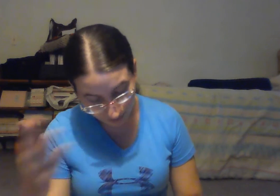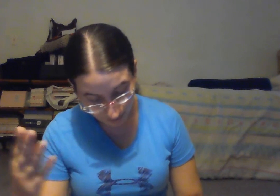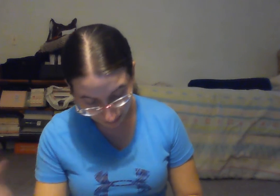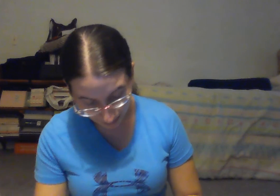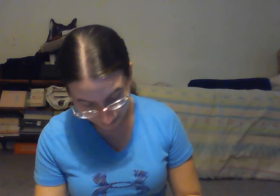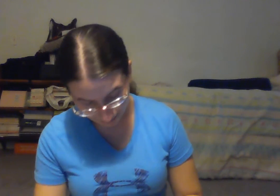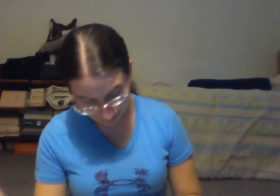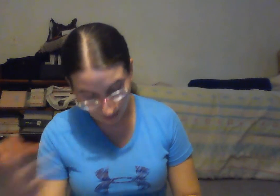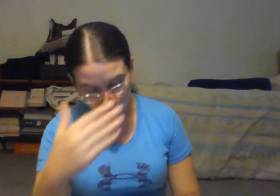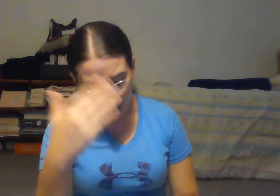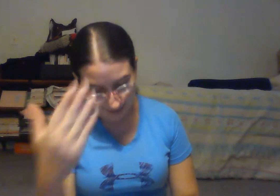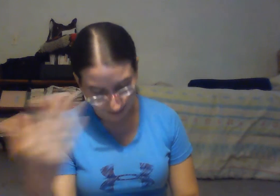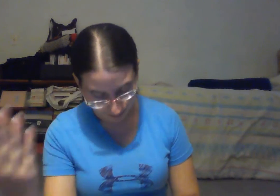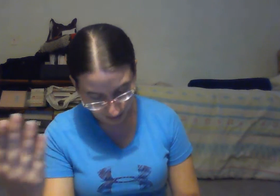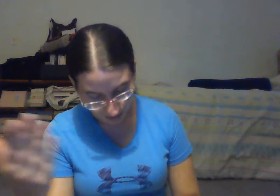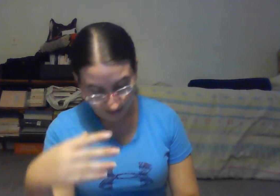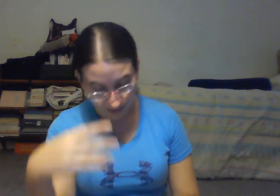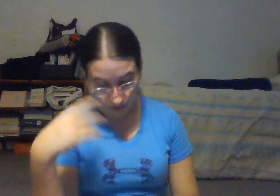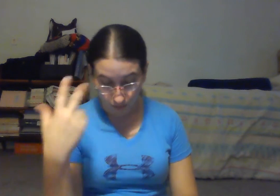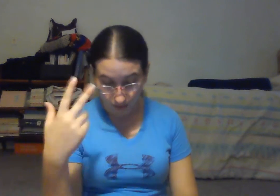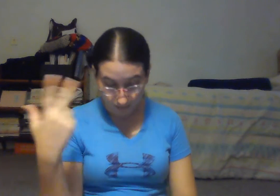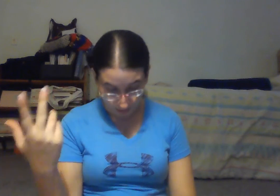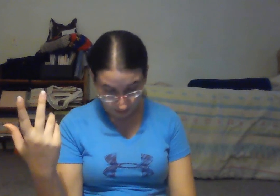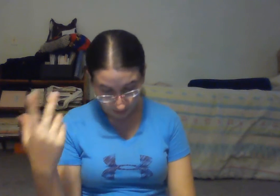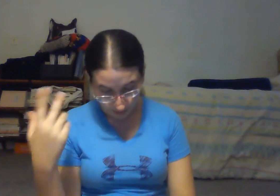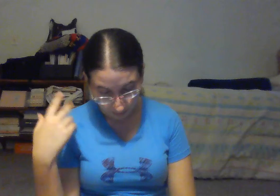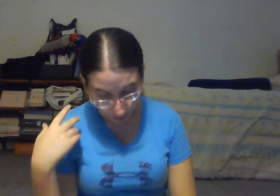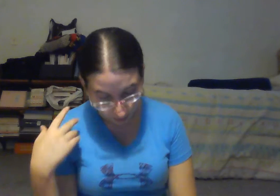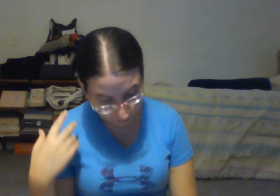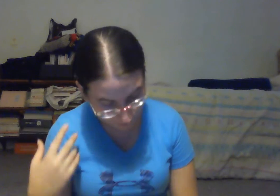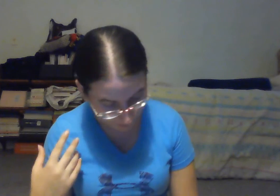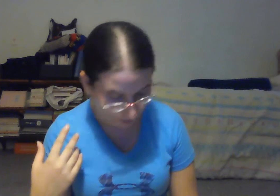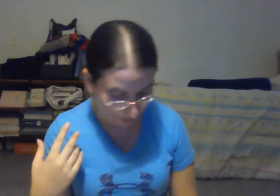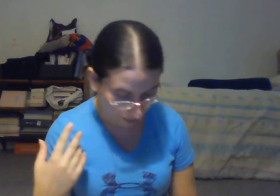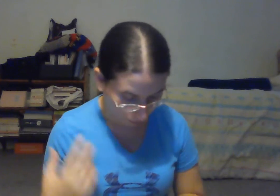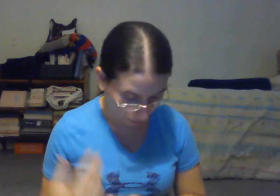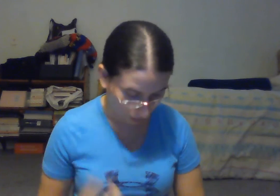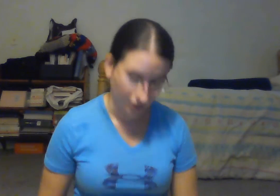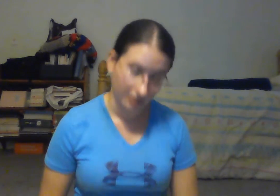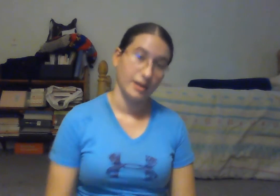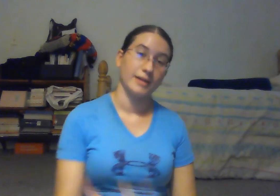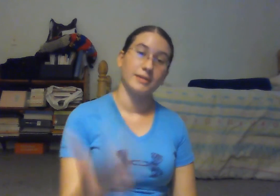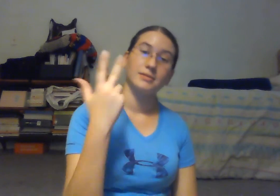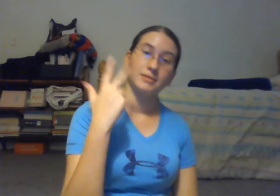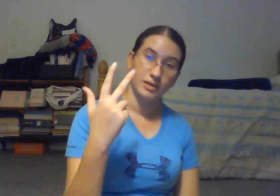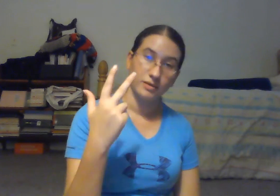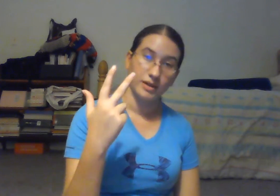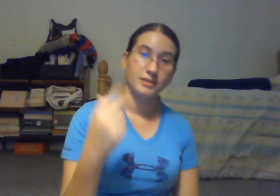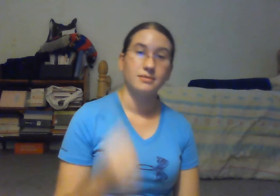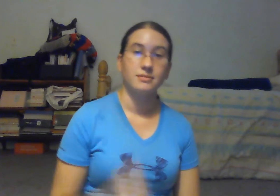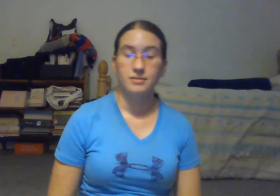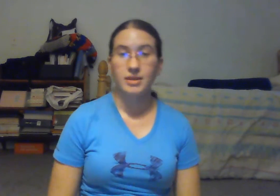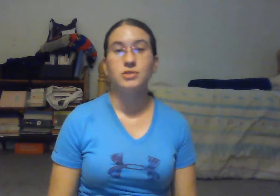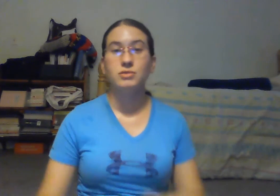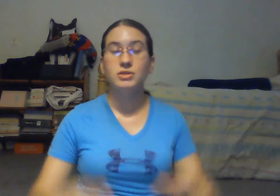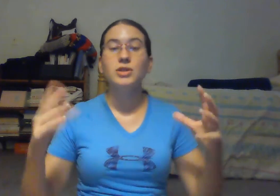5 items, as in 3 books, the palm faces inward to the signer, right? Right. So when you're